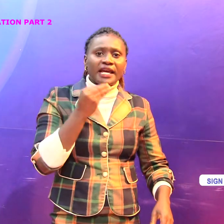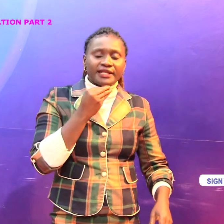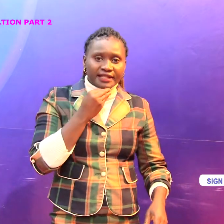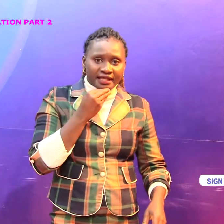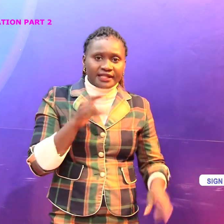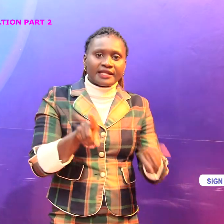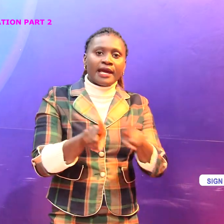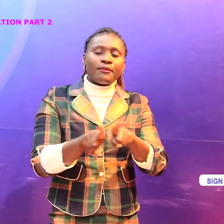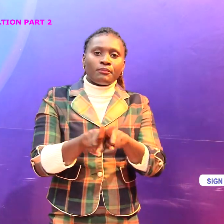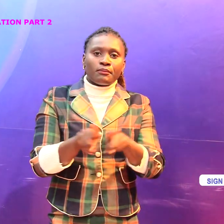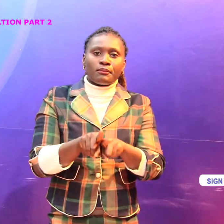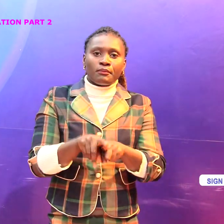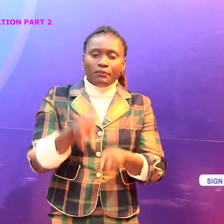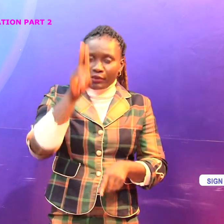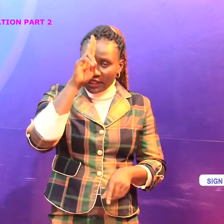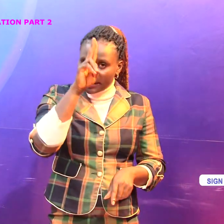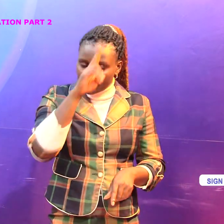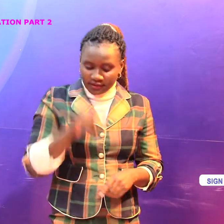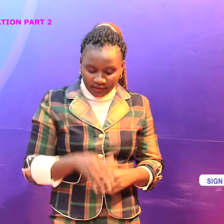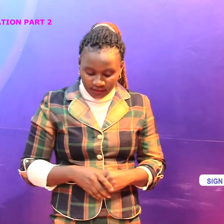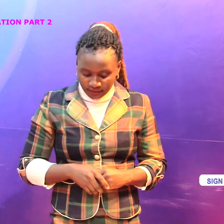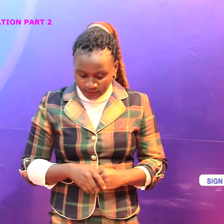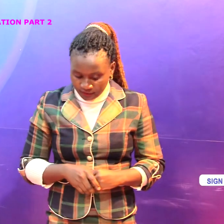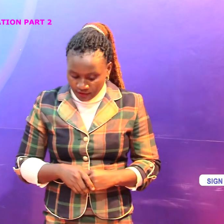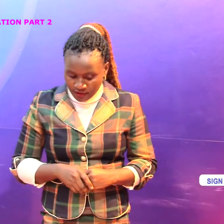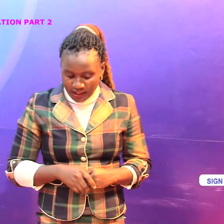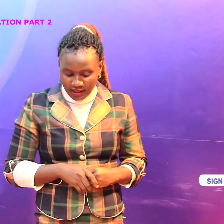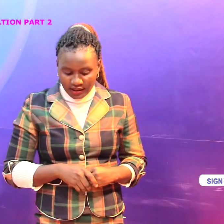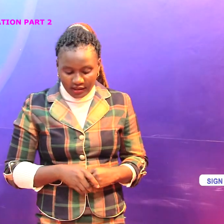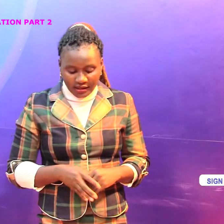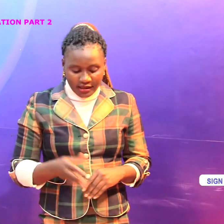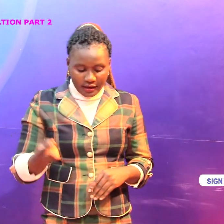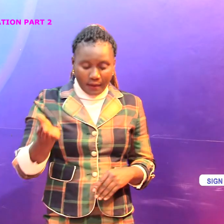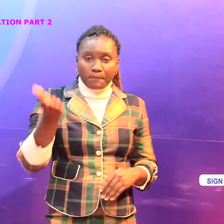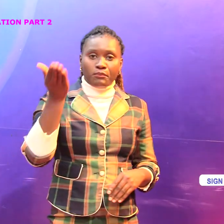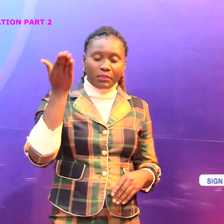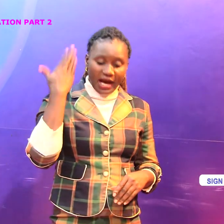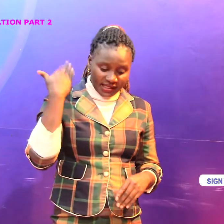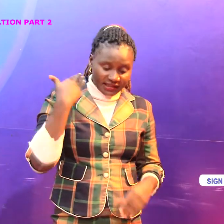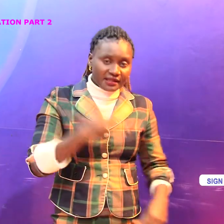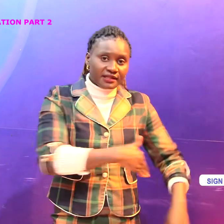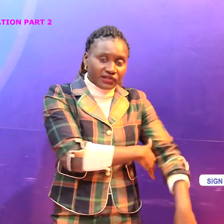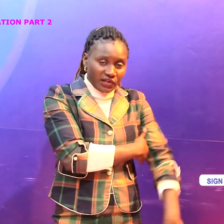pretend, same police. Okay. Past